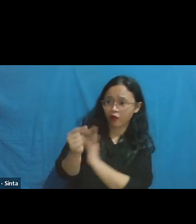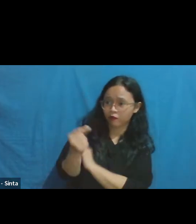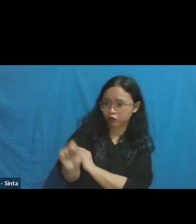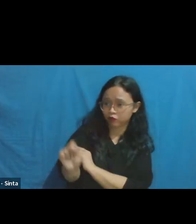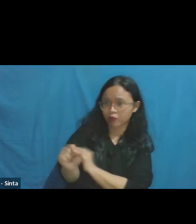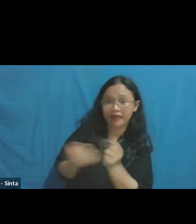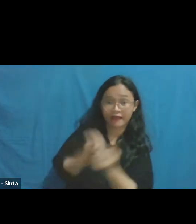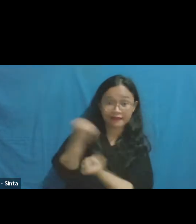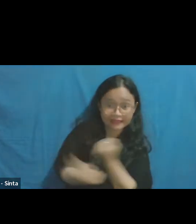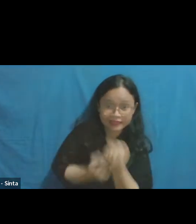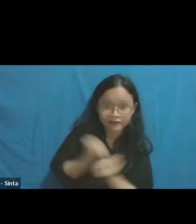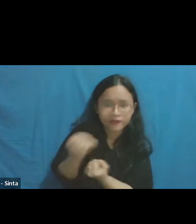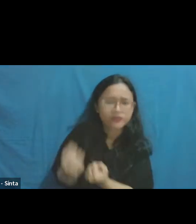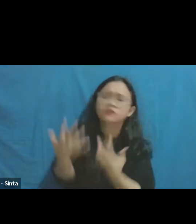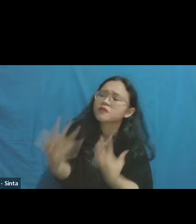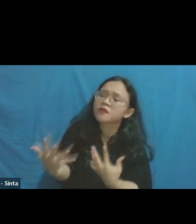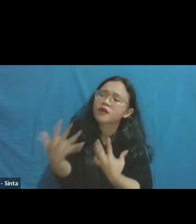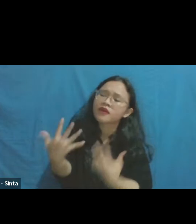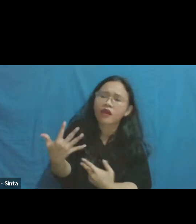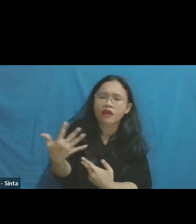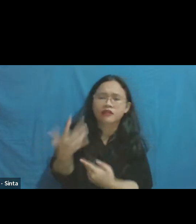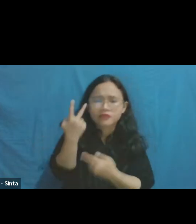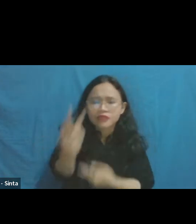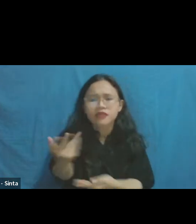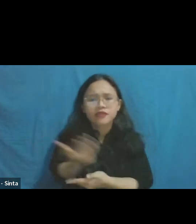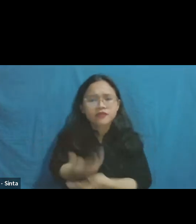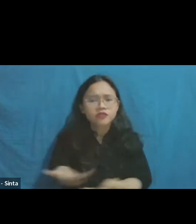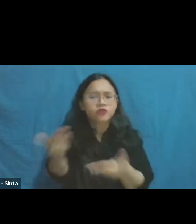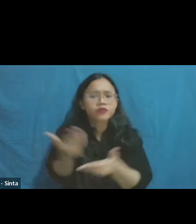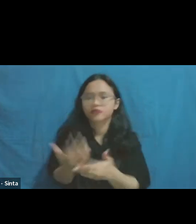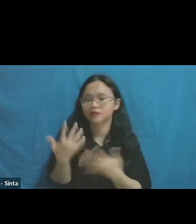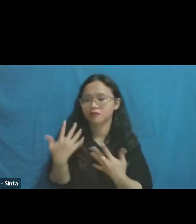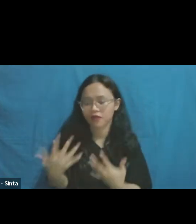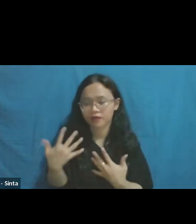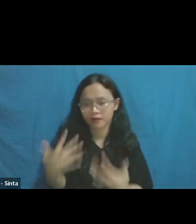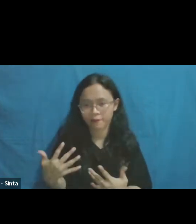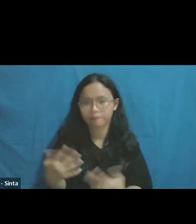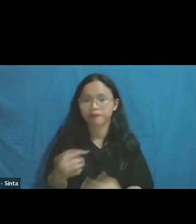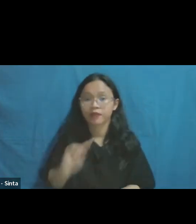2022. How has it been so far?